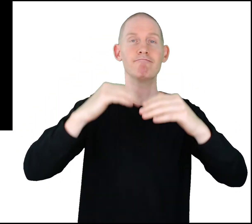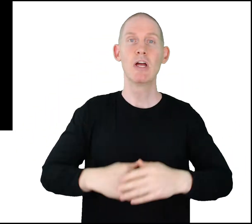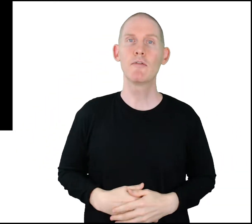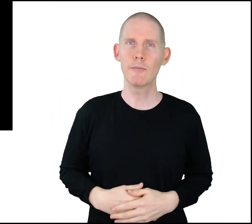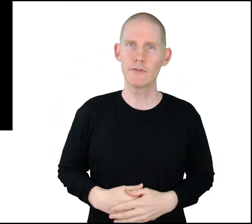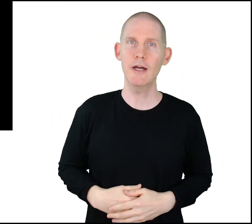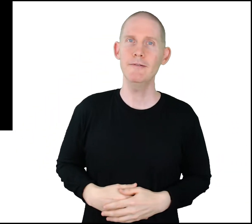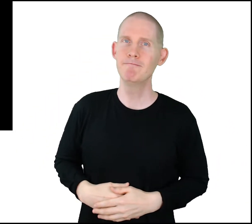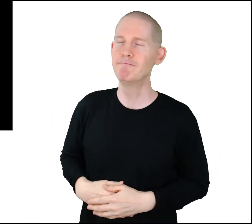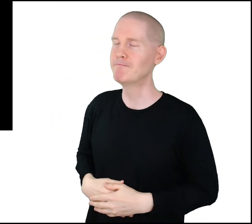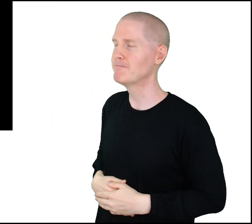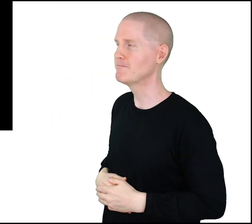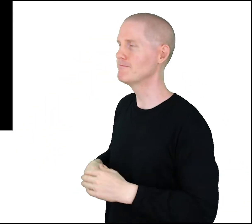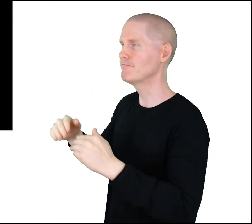From the side.